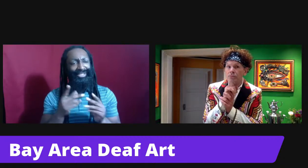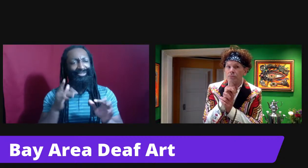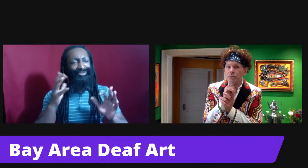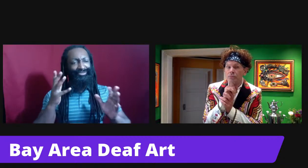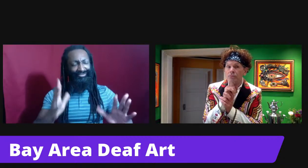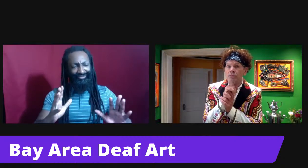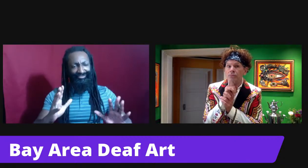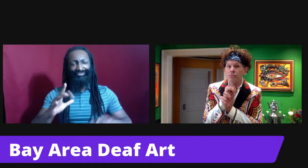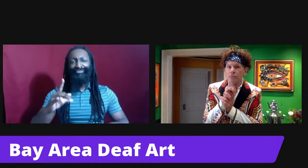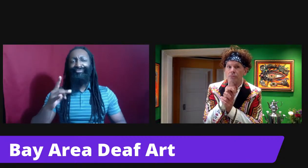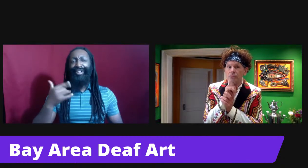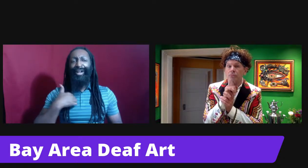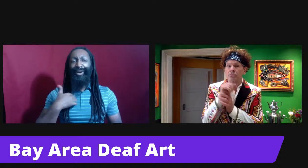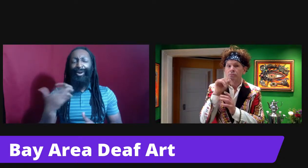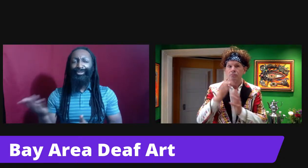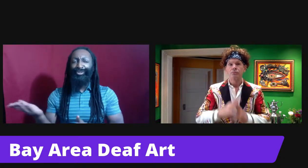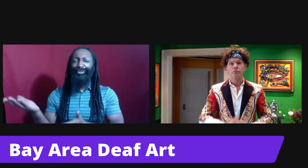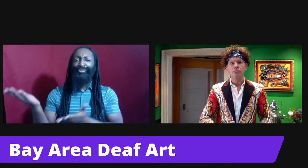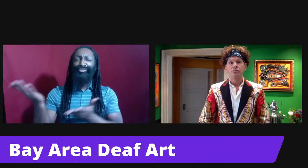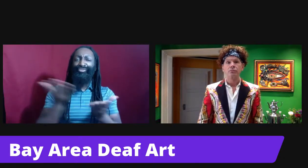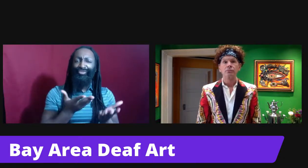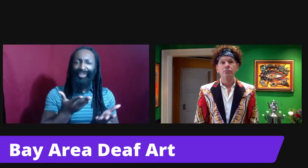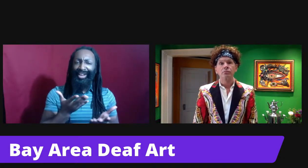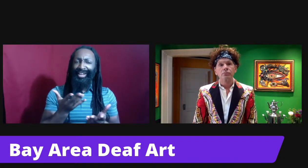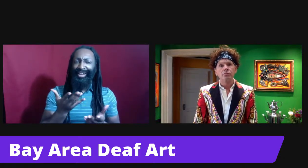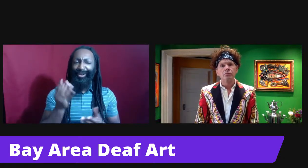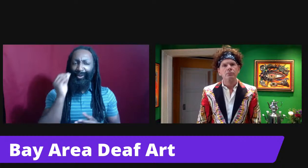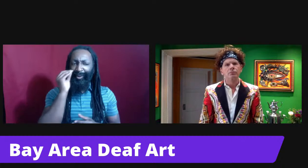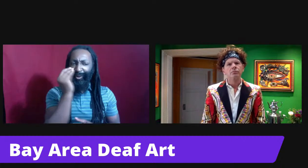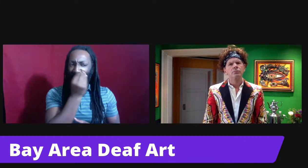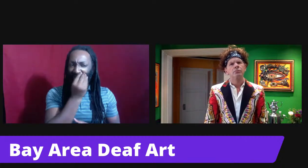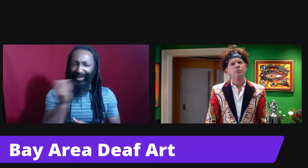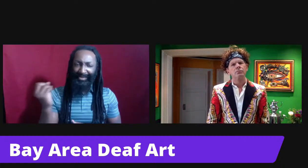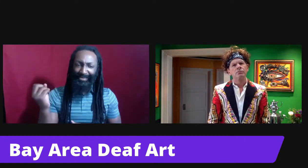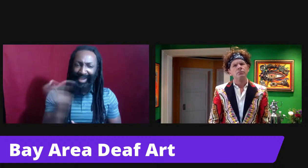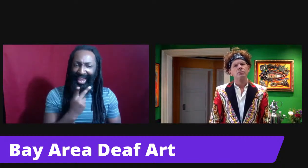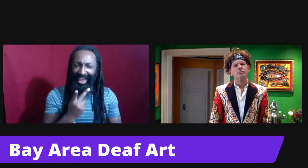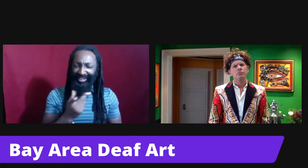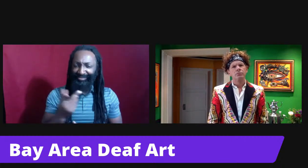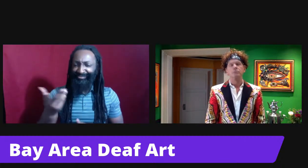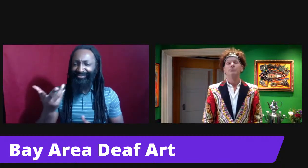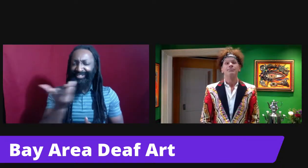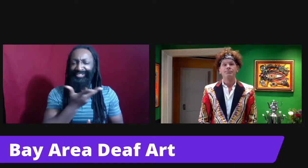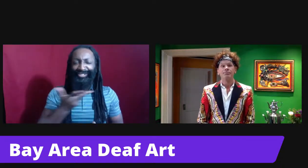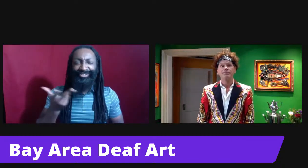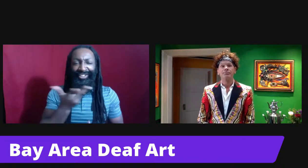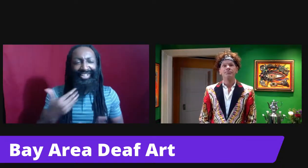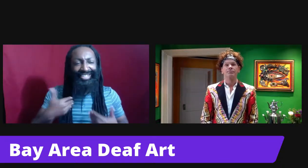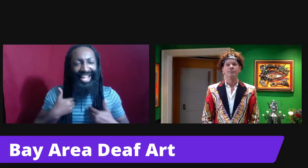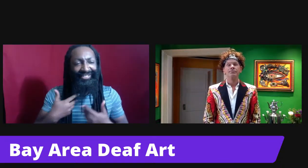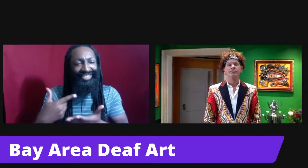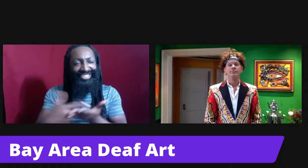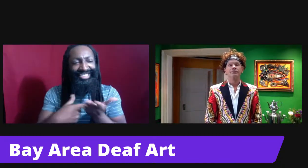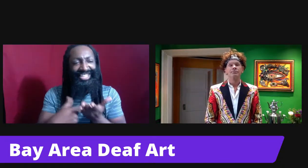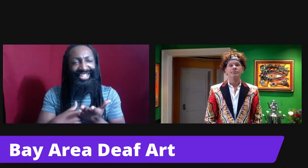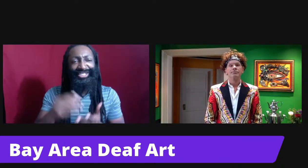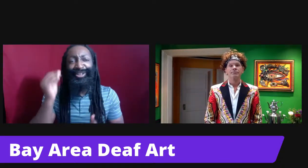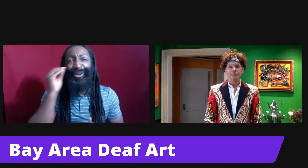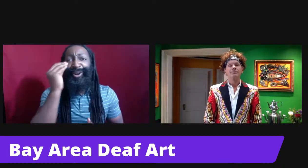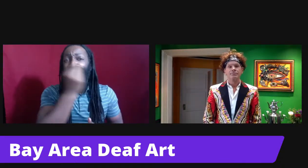It's so therapeutic. I want to be able to bring Orkid back into this conversation so